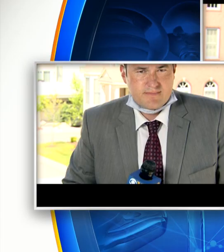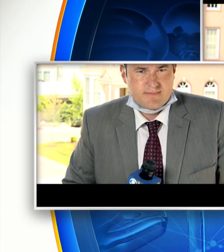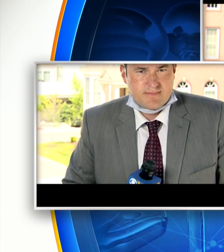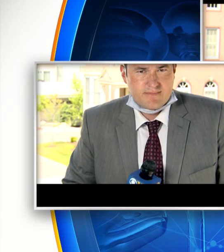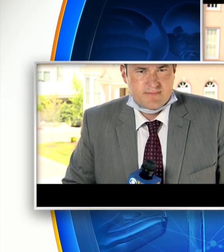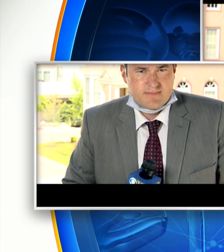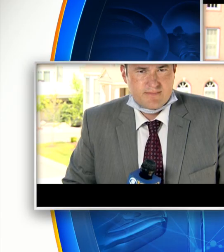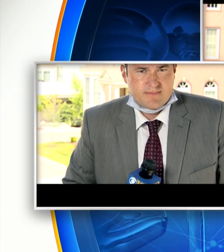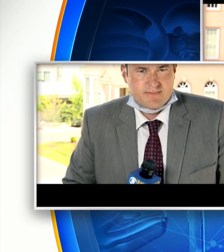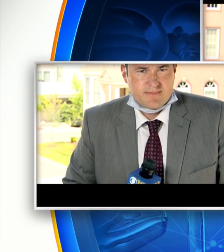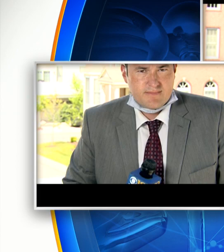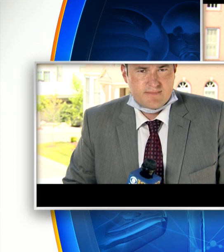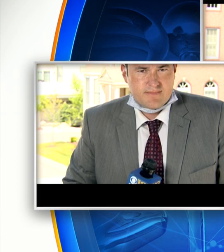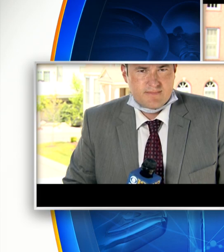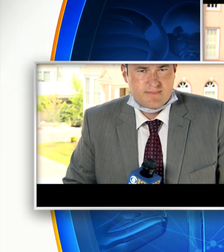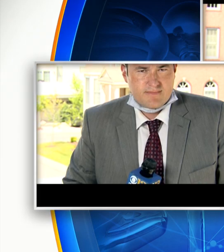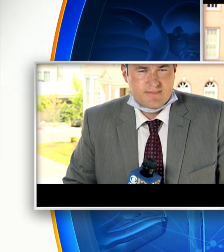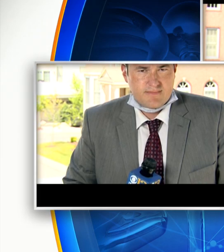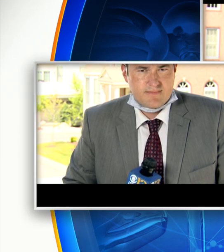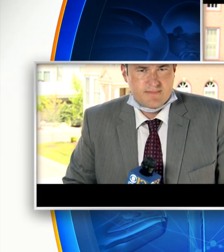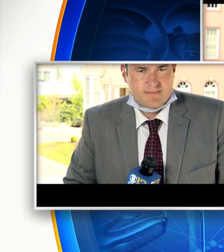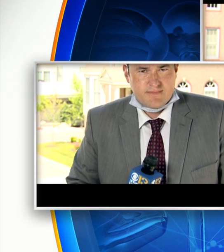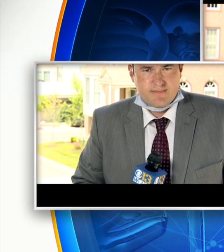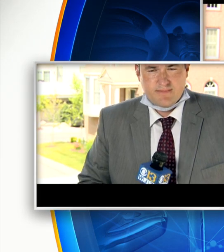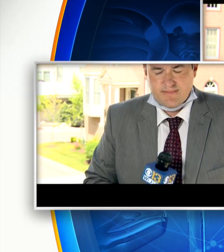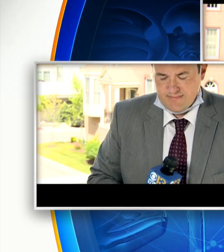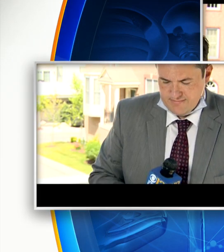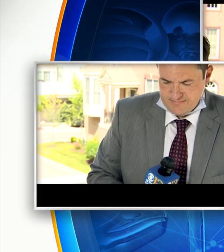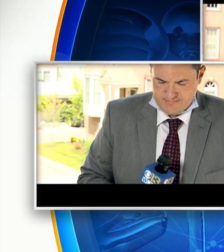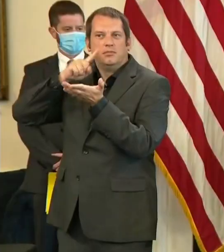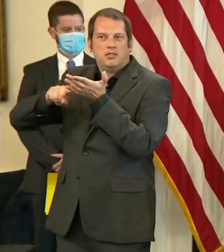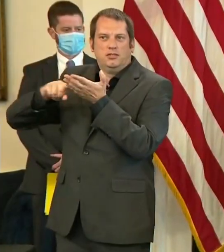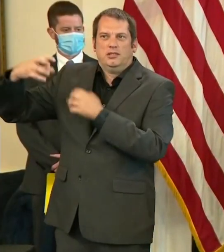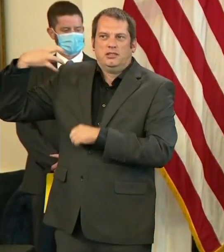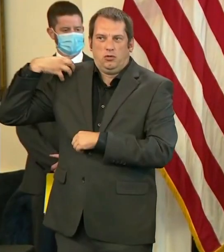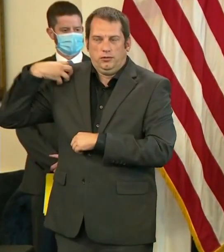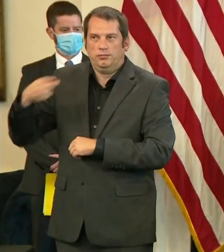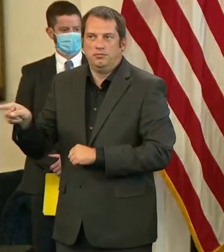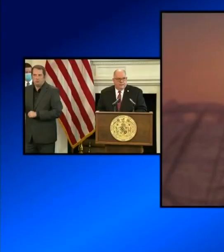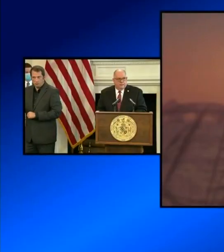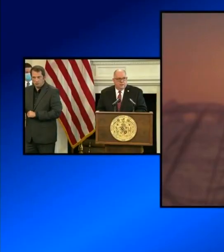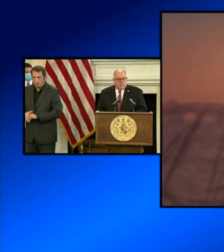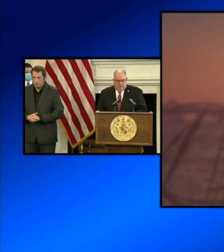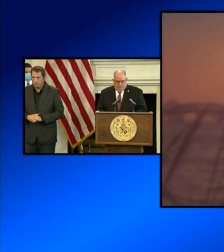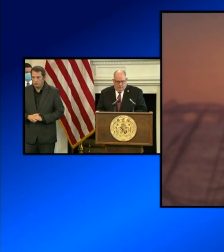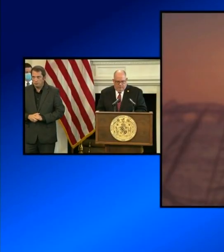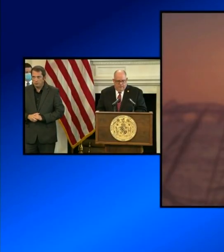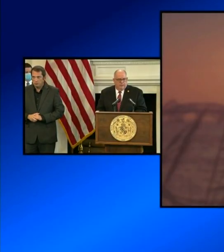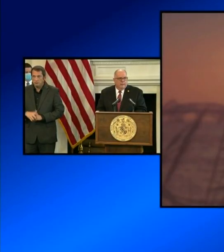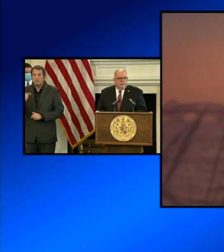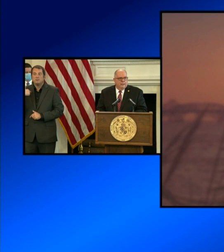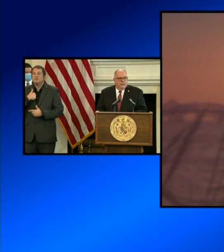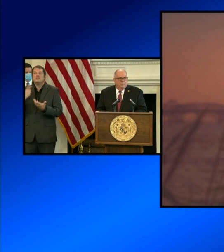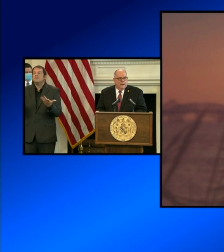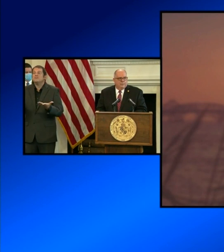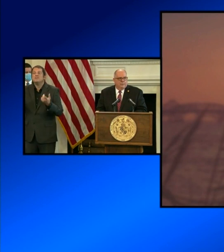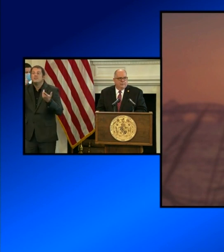We're here to announce that the state of Maryland has uncovered a